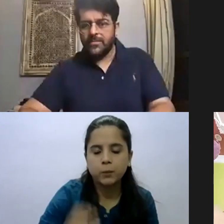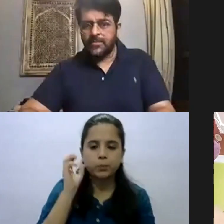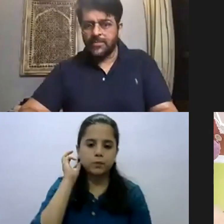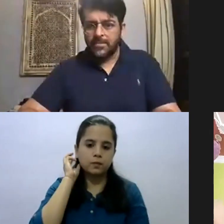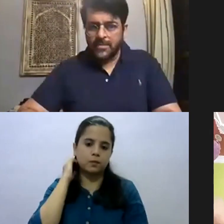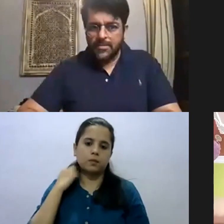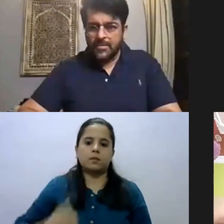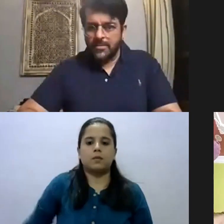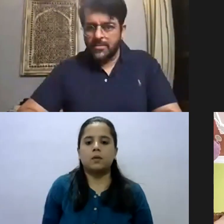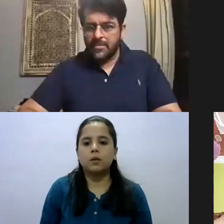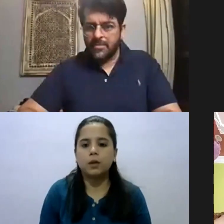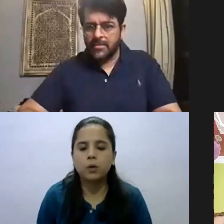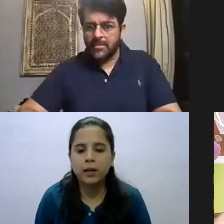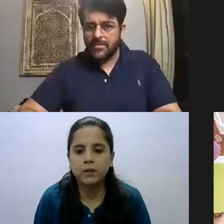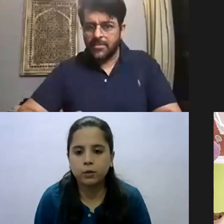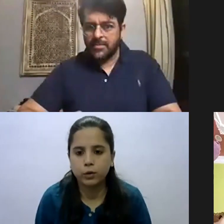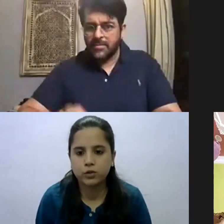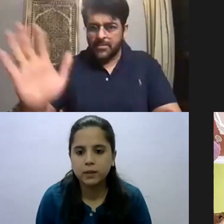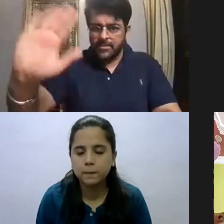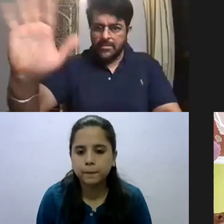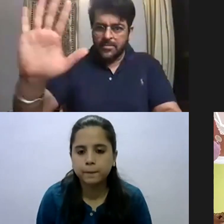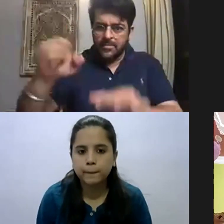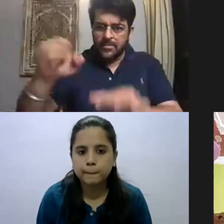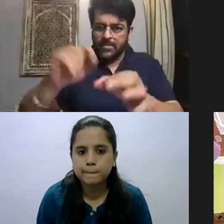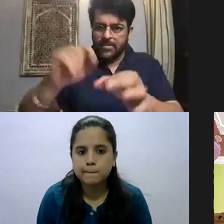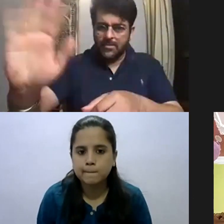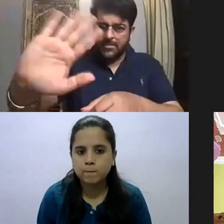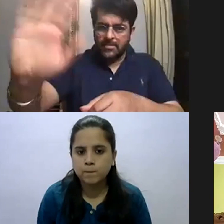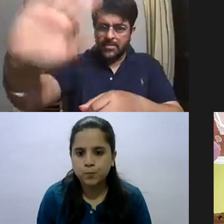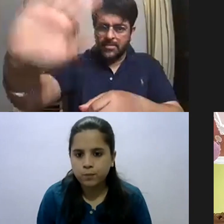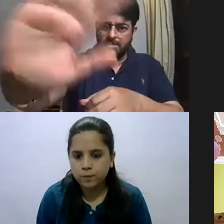Yeah, Deep. You can go ahead with your question.